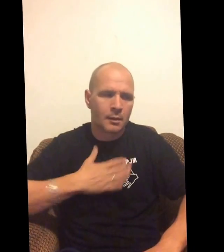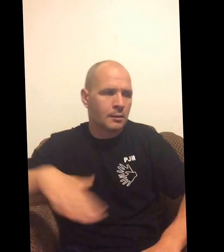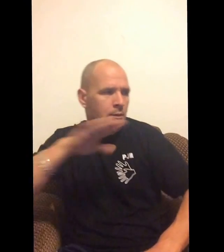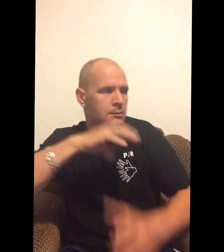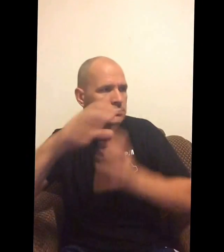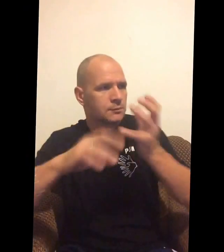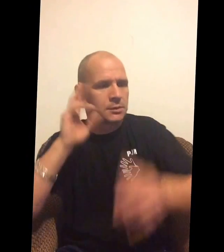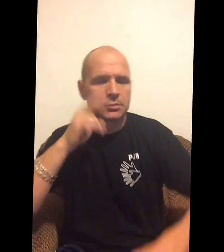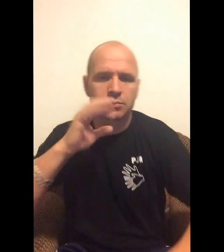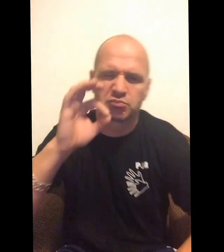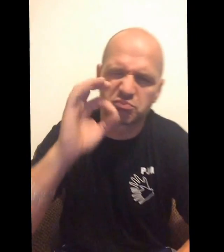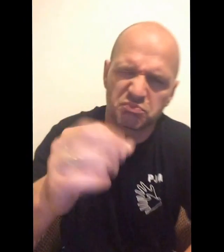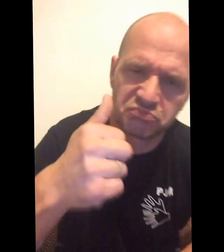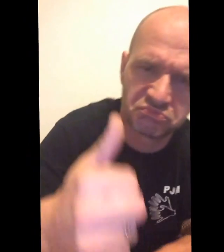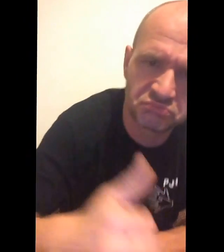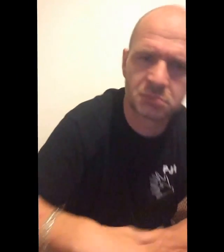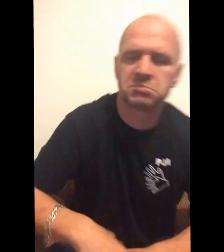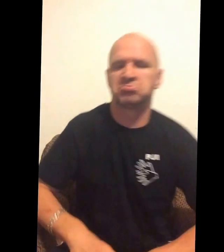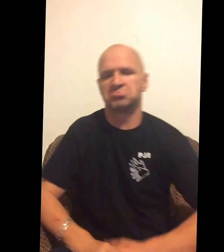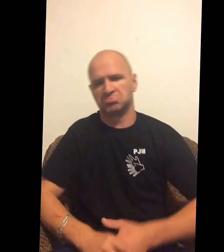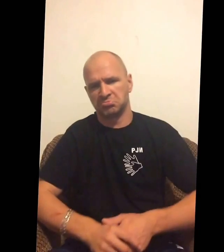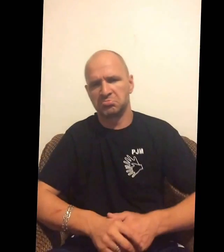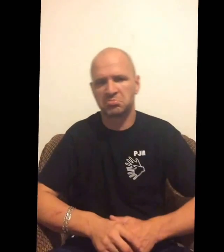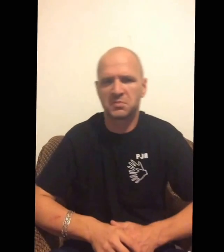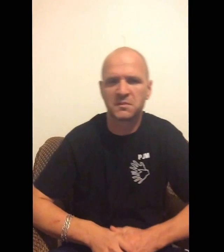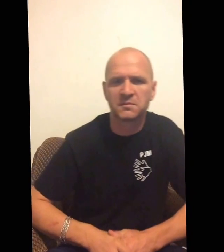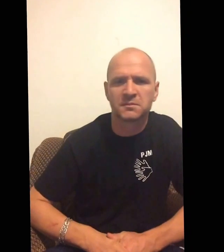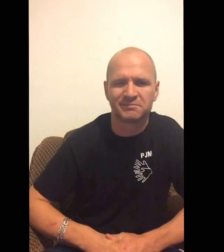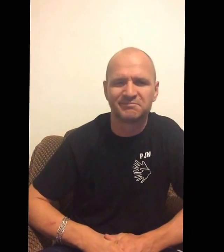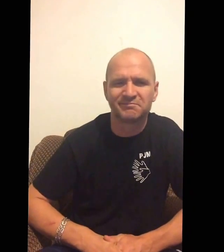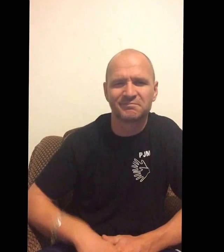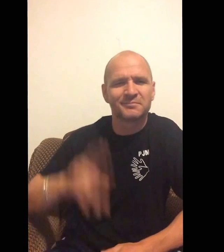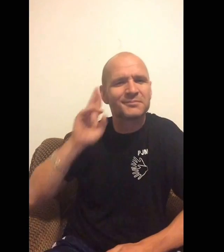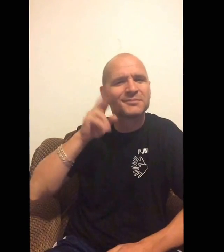What isnt this?